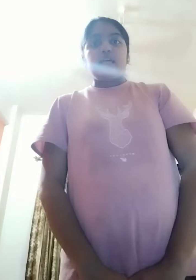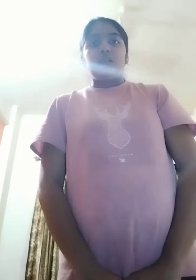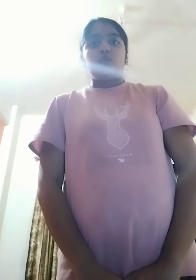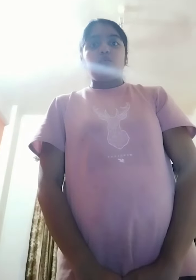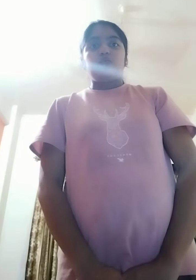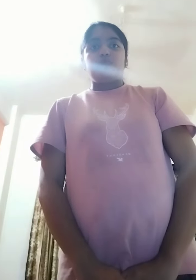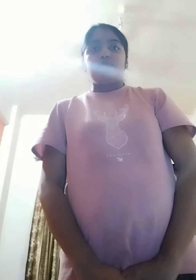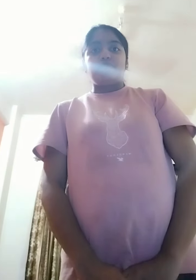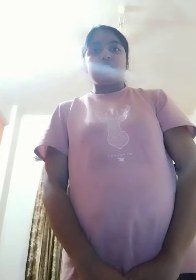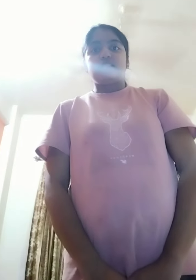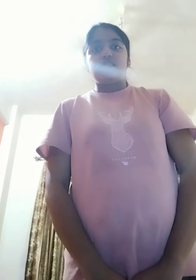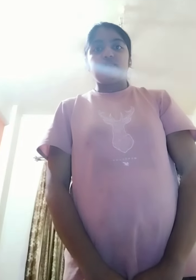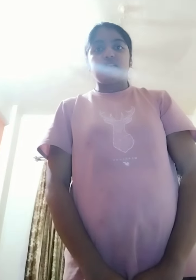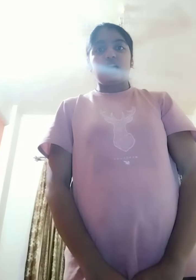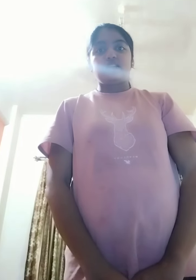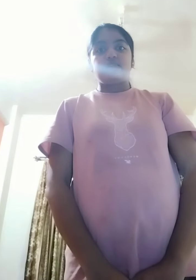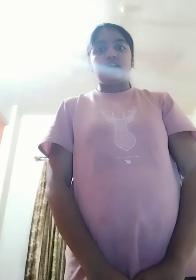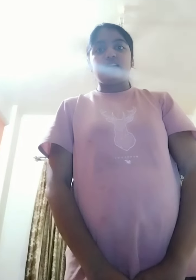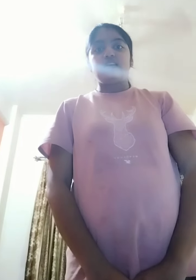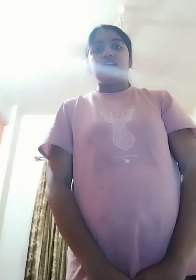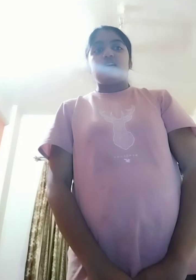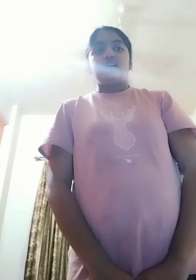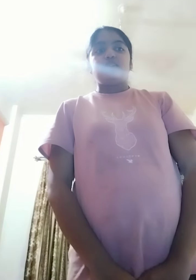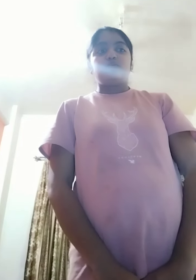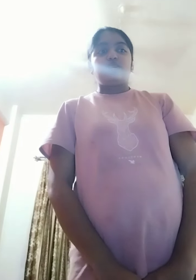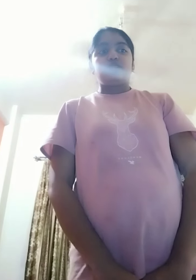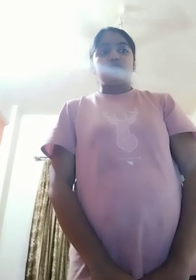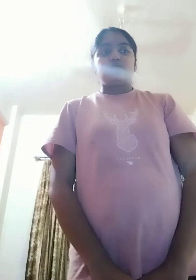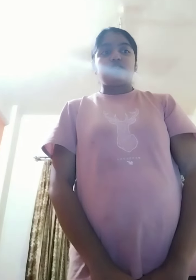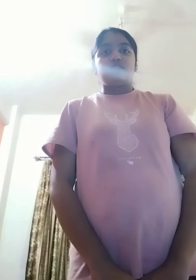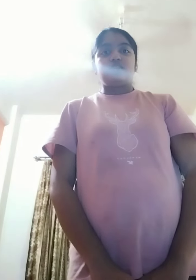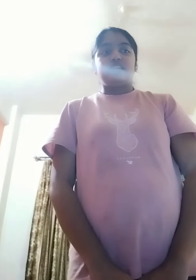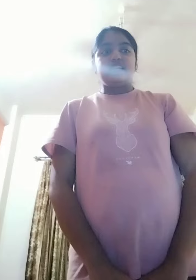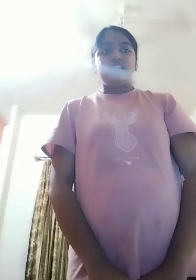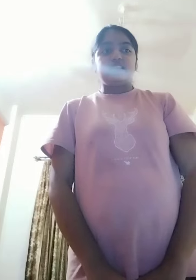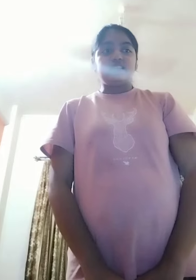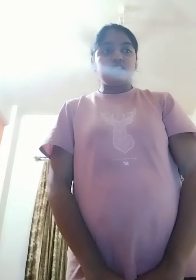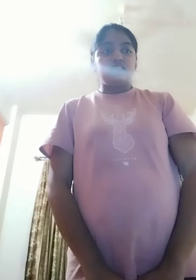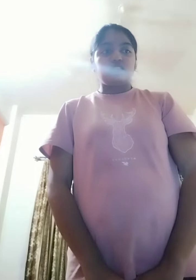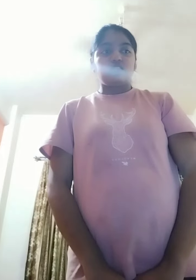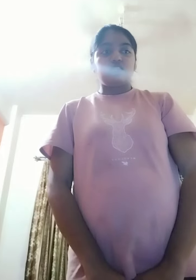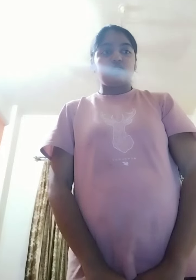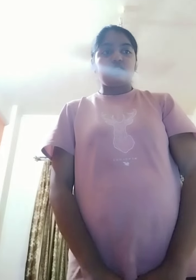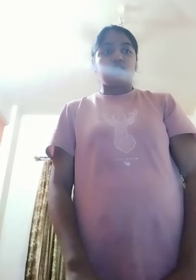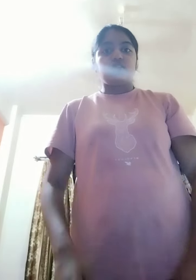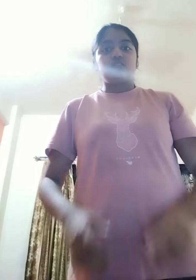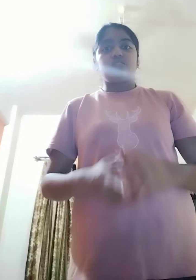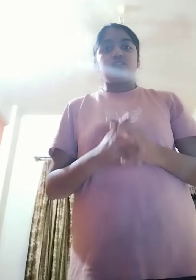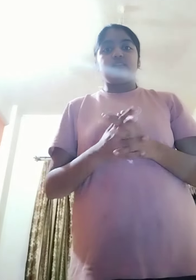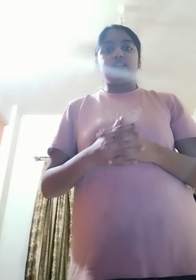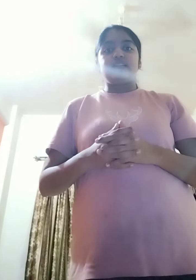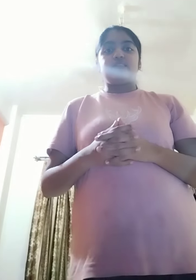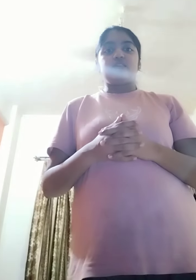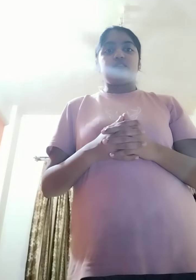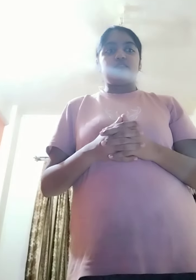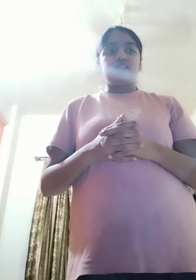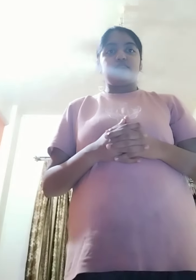Hello, myself Gayatri Vani, and today's date is 3rd of August